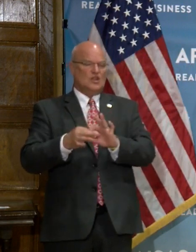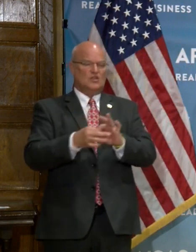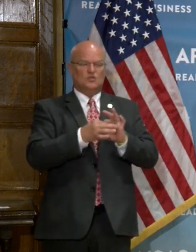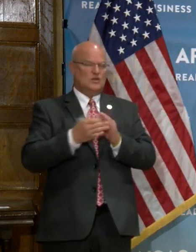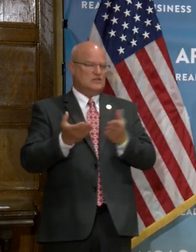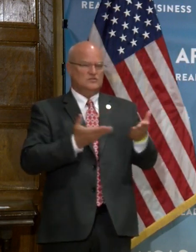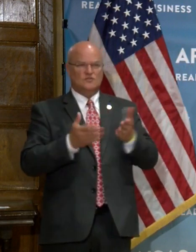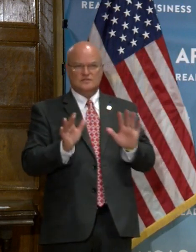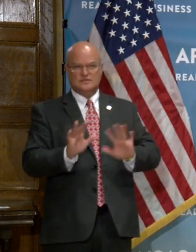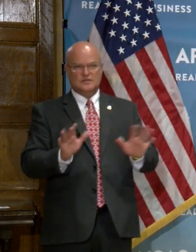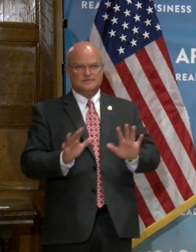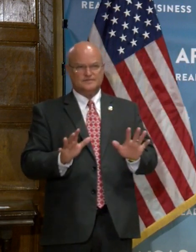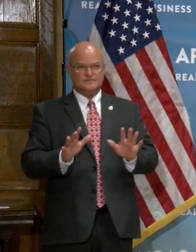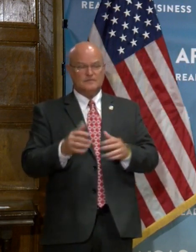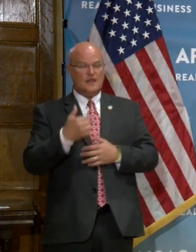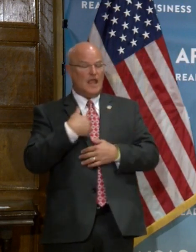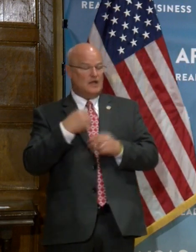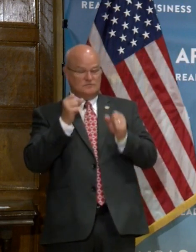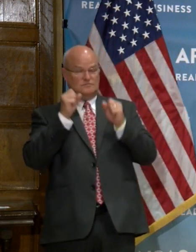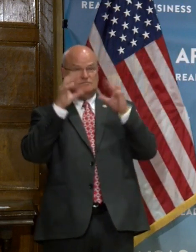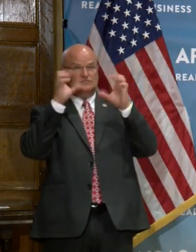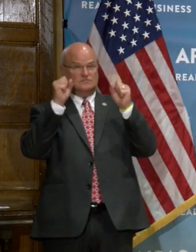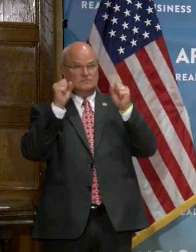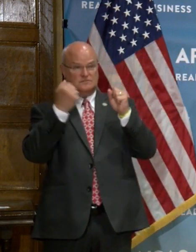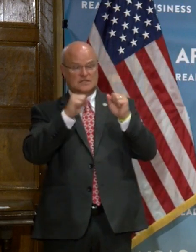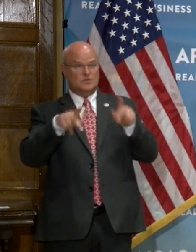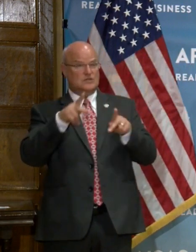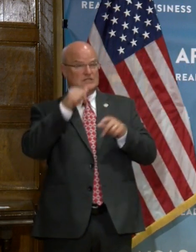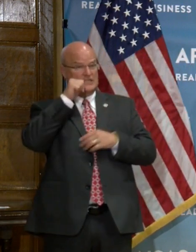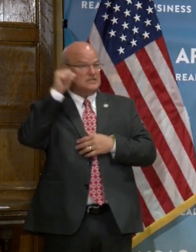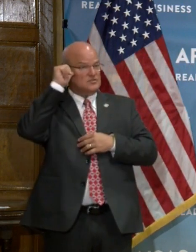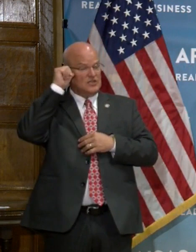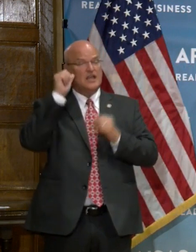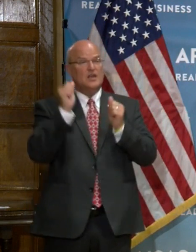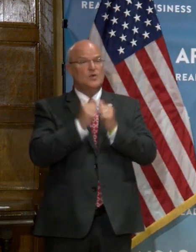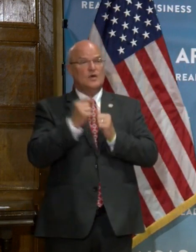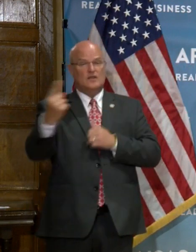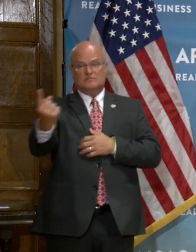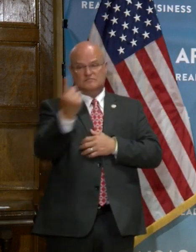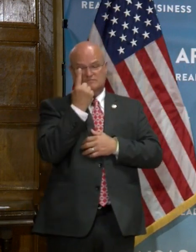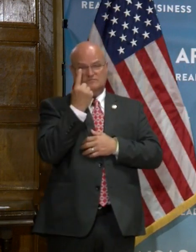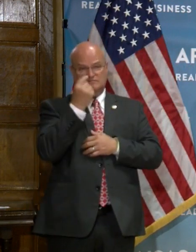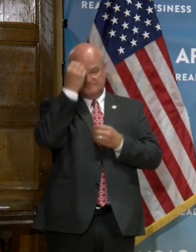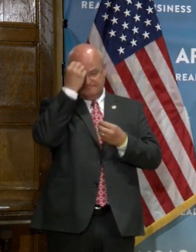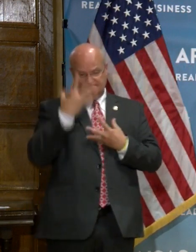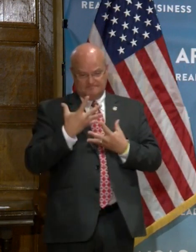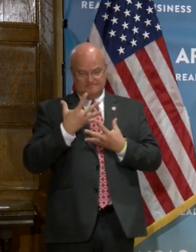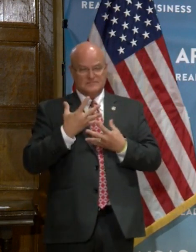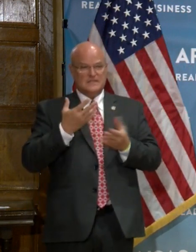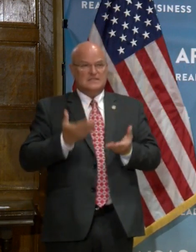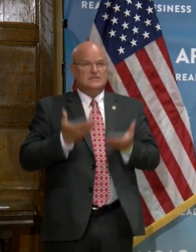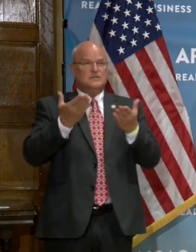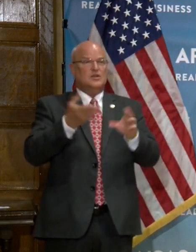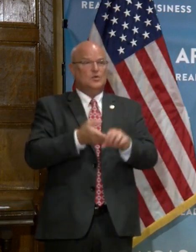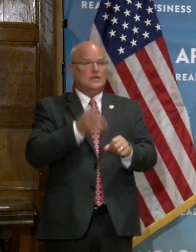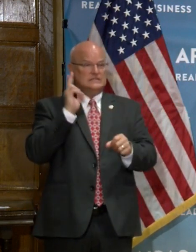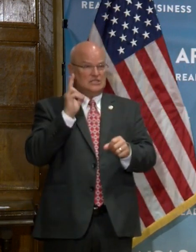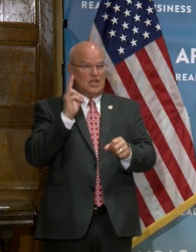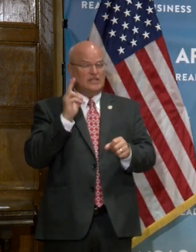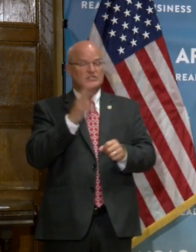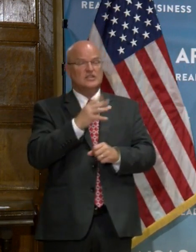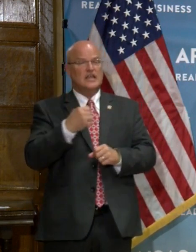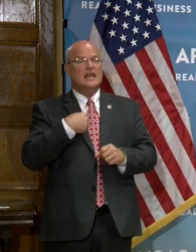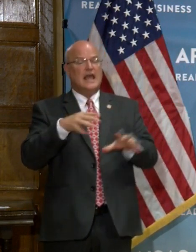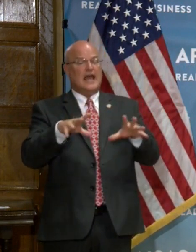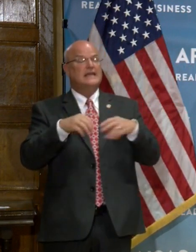coordinating, so that I was as surprised as anyone yesterday with her coming to me and indicating she's submitting a resignation, and